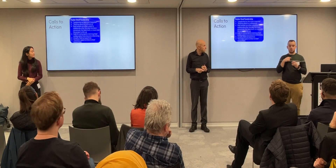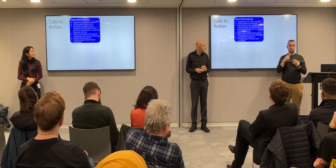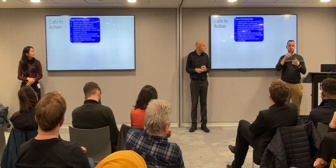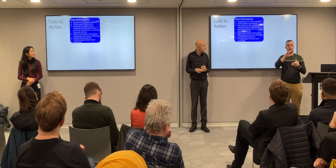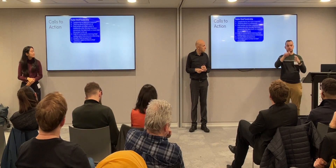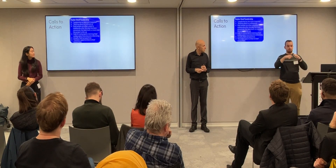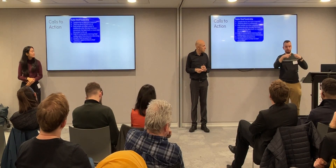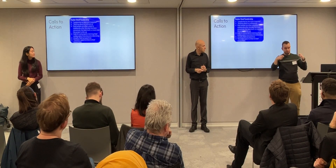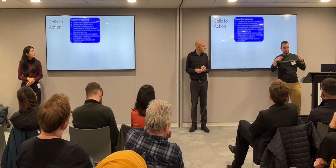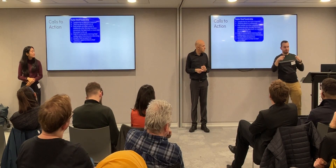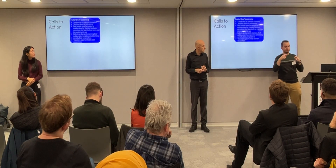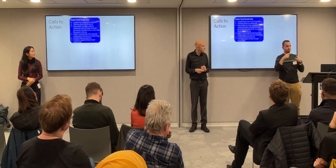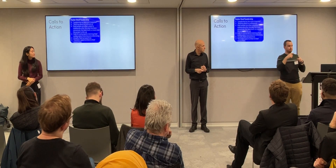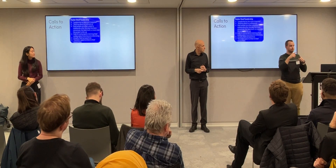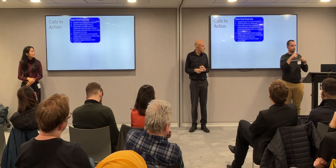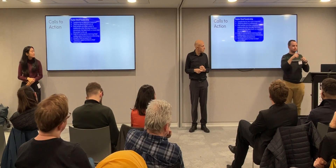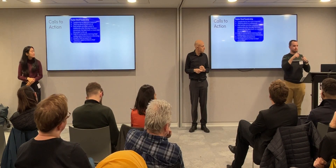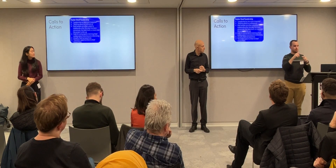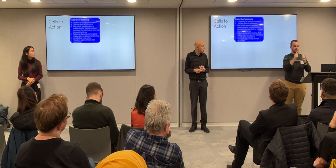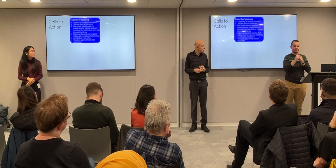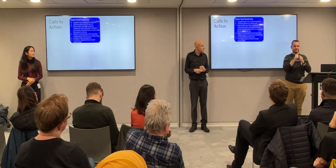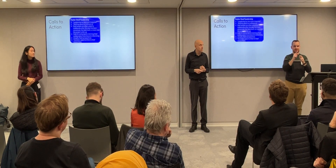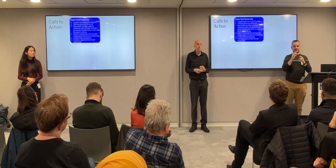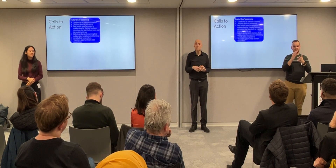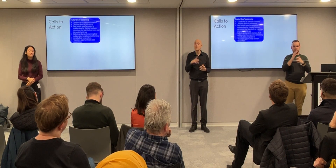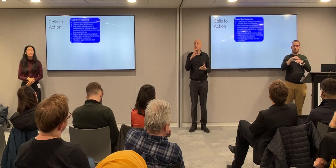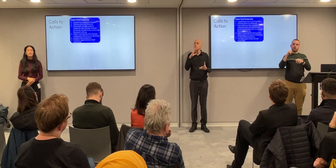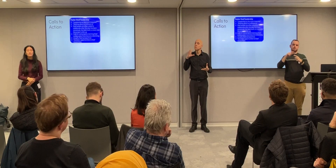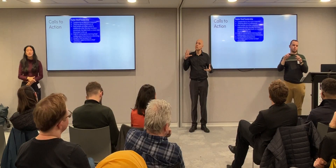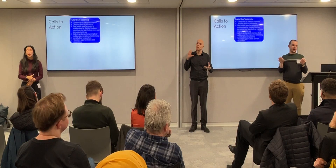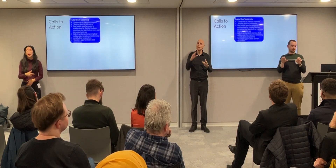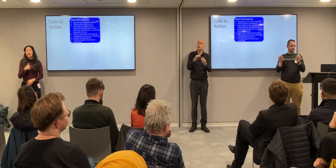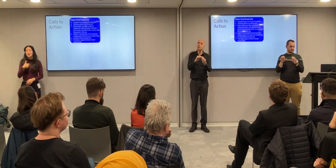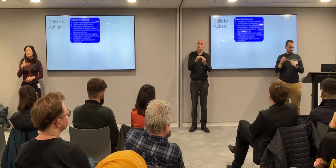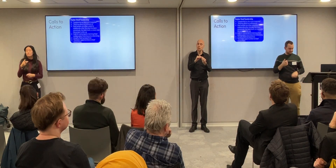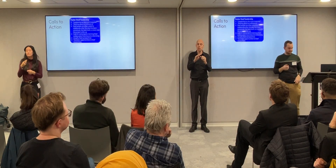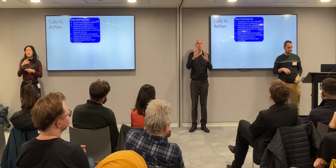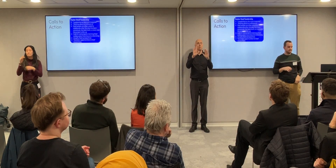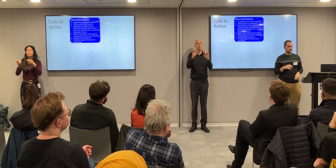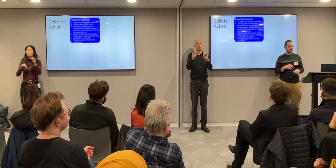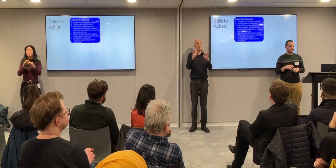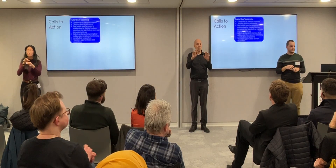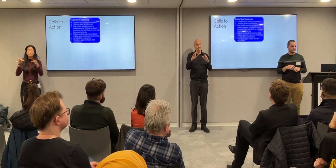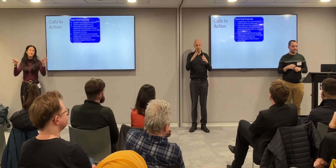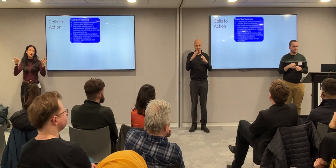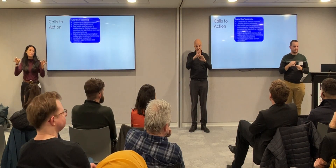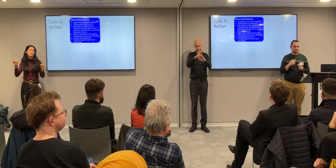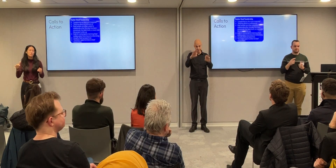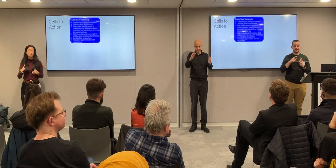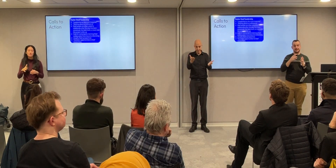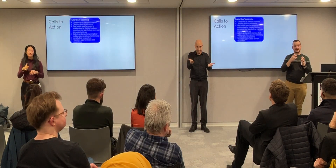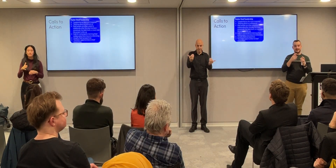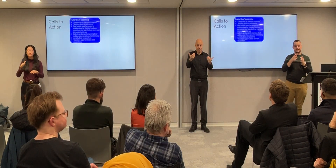How are you doing? Good. I just want to wrap up with a few calls to action from the room.